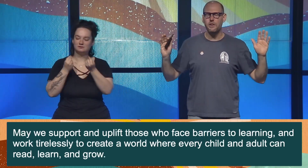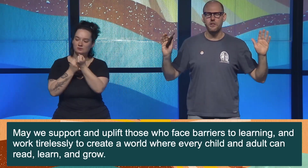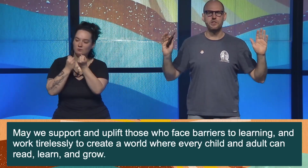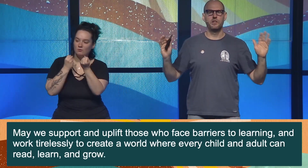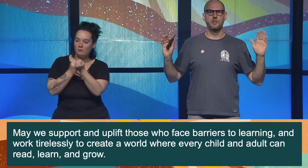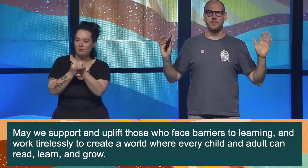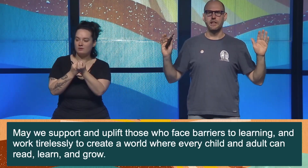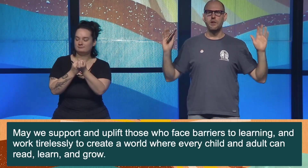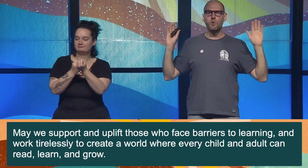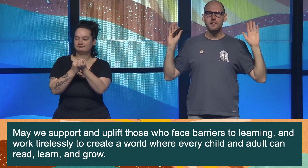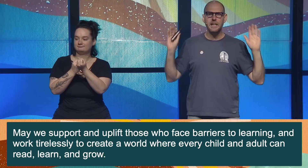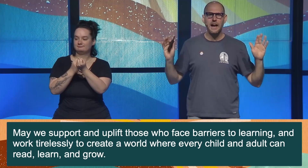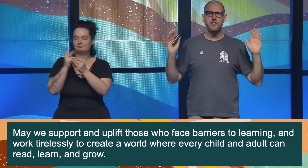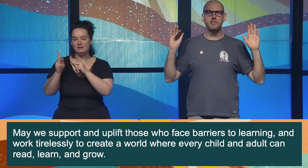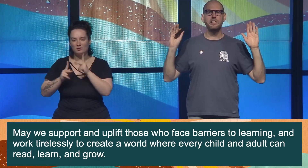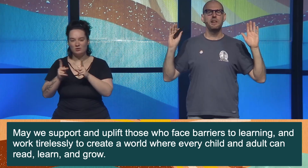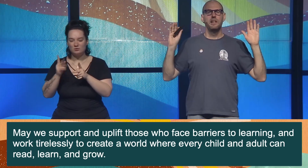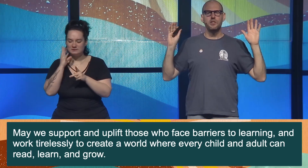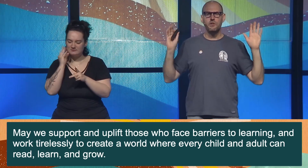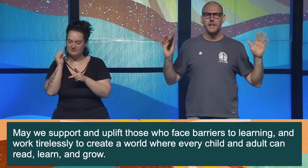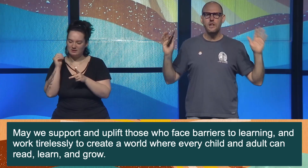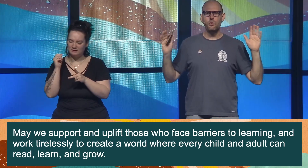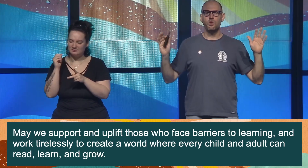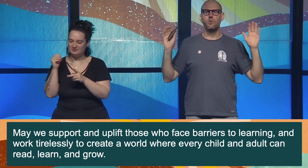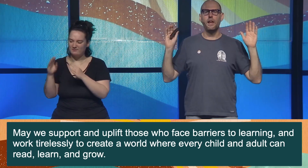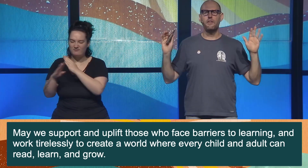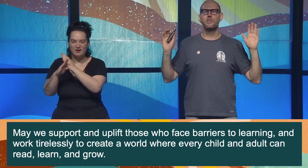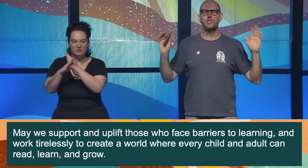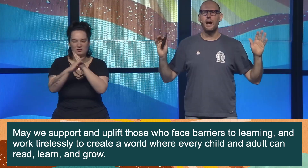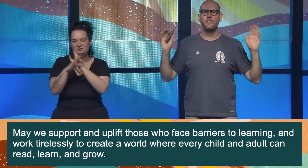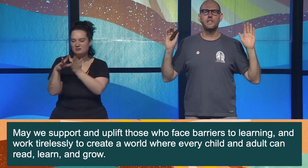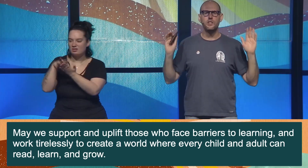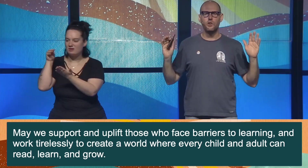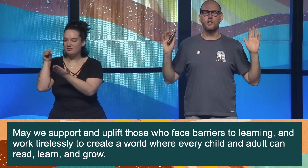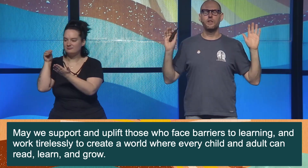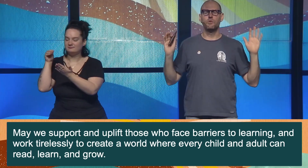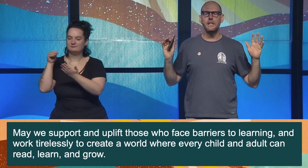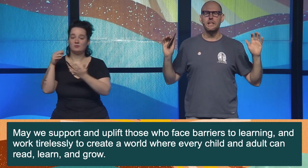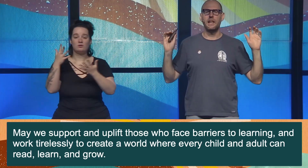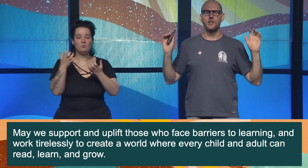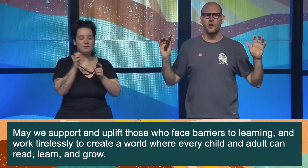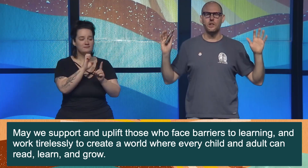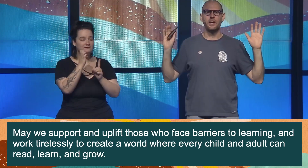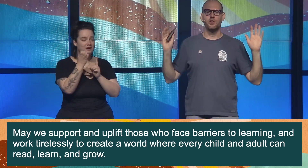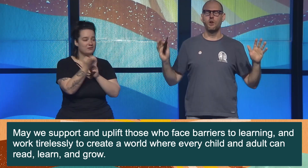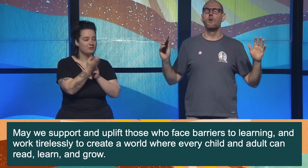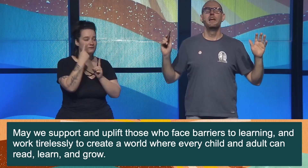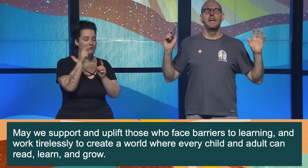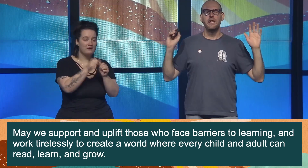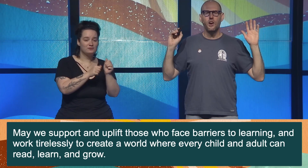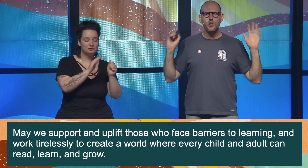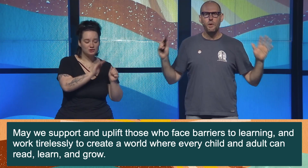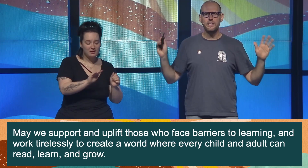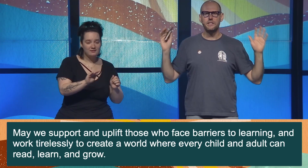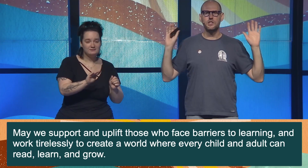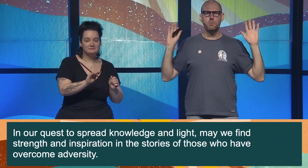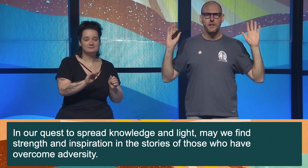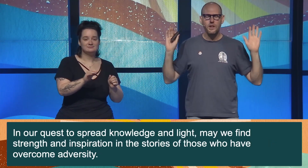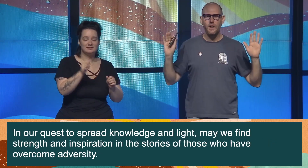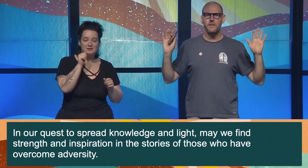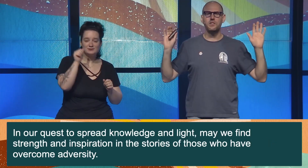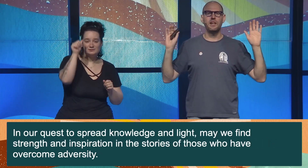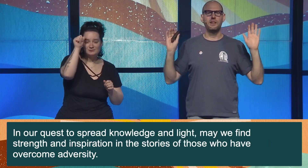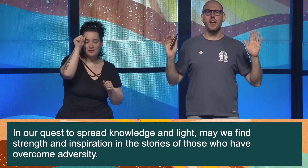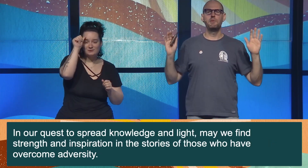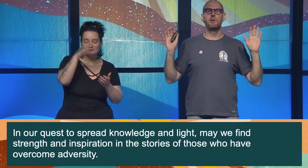face barriers to learning and work tirelessly to create a world where every child and adult can read and learn and grow. And in our quest to